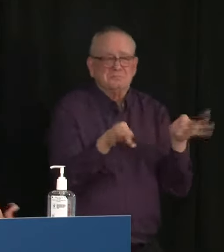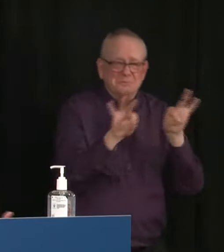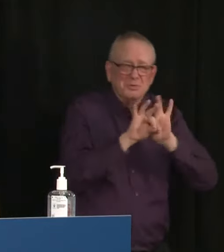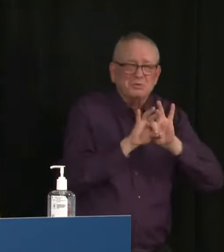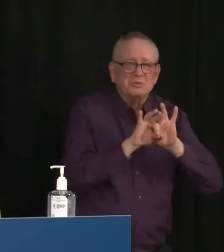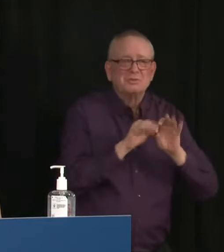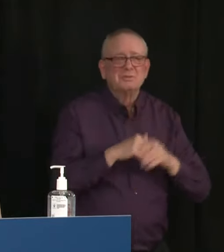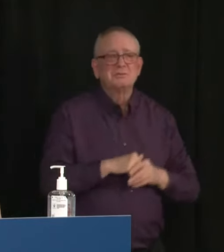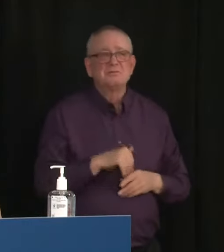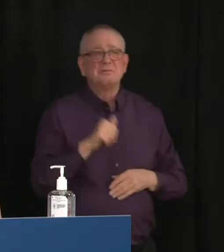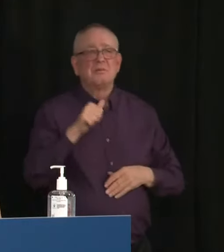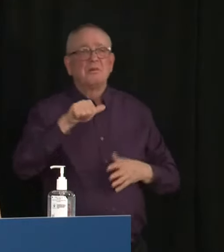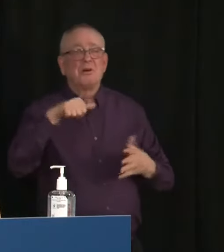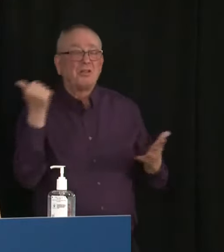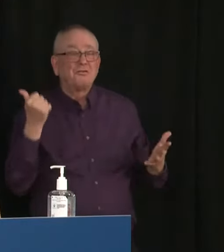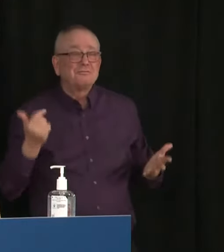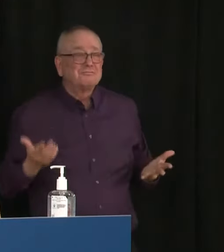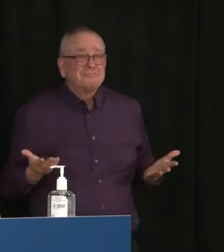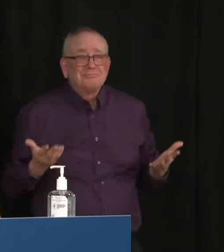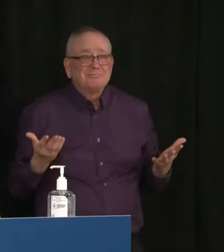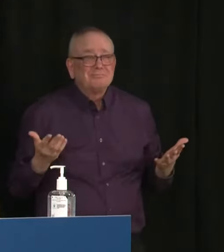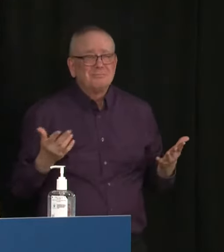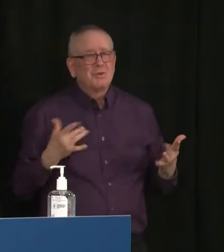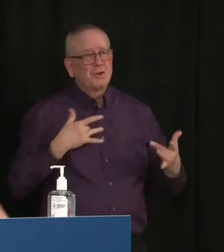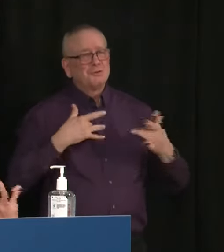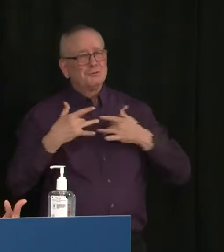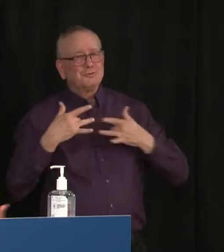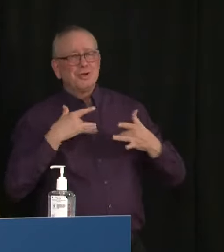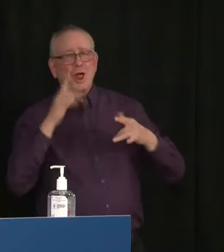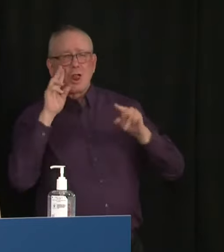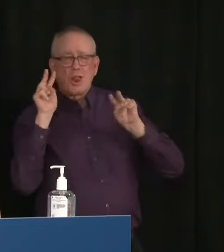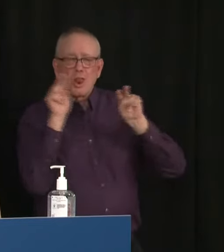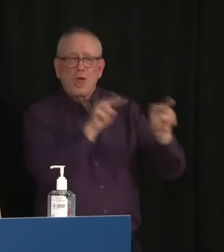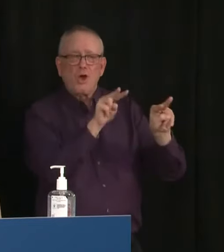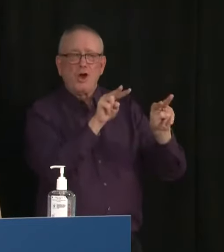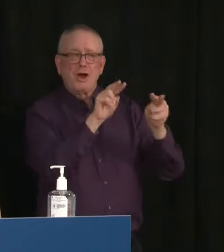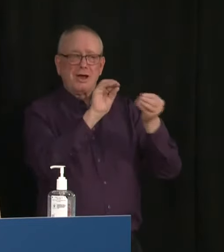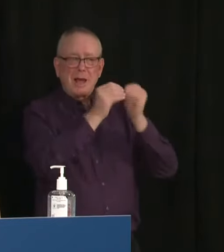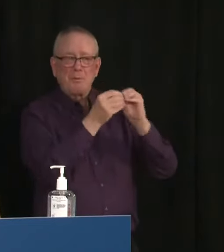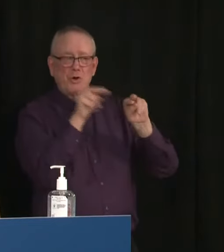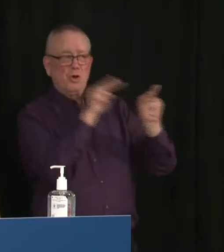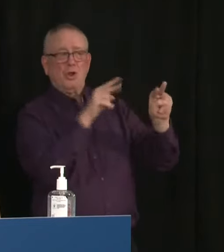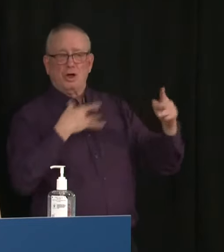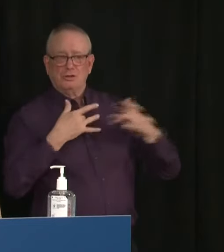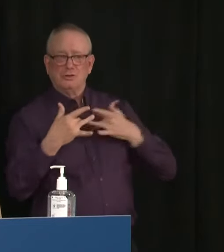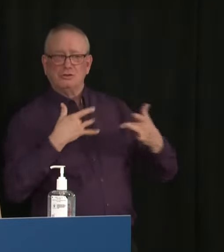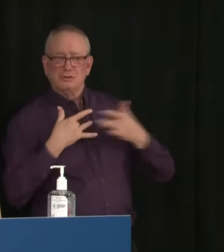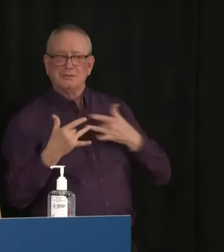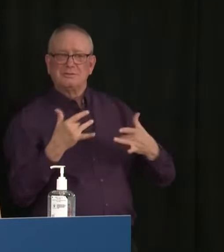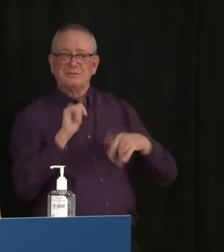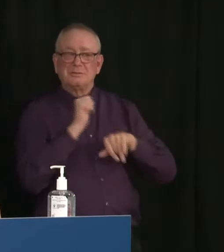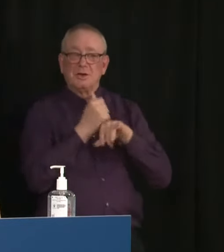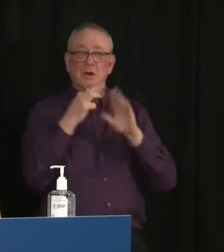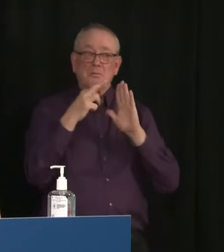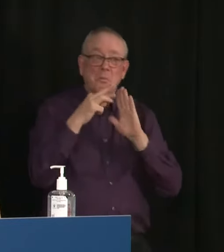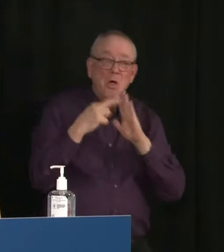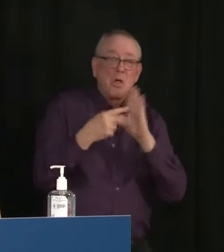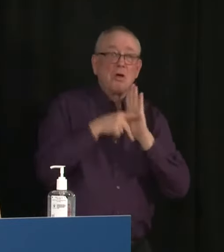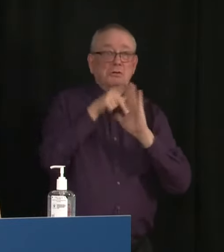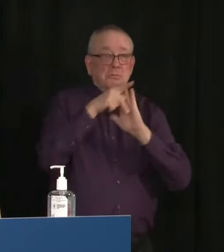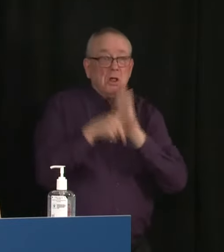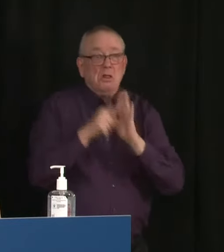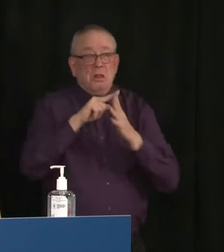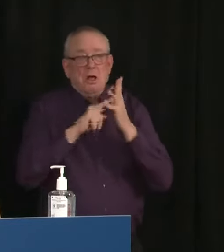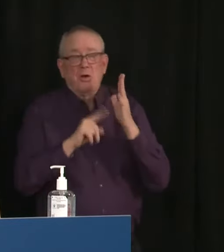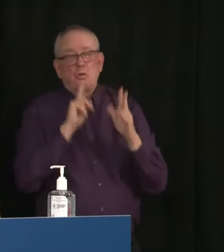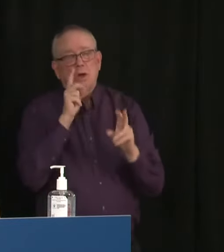cases and the trends. And so the discussions about what the right policy tools are to be used is a very difficult